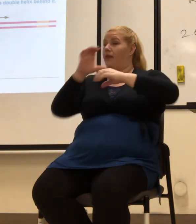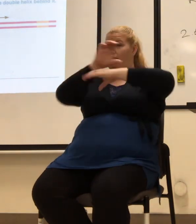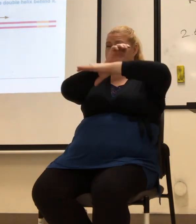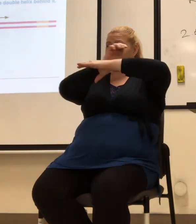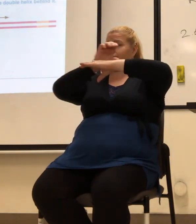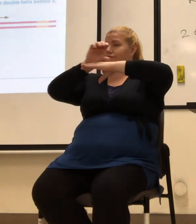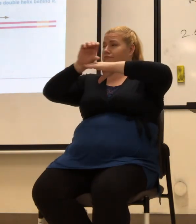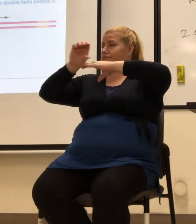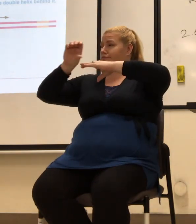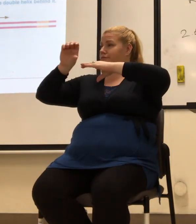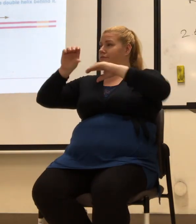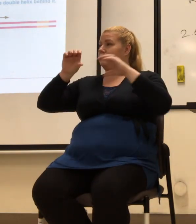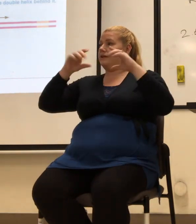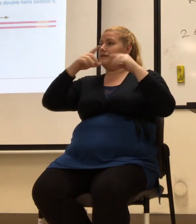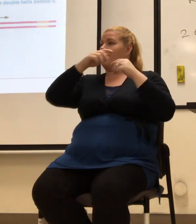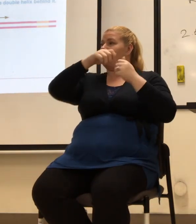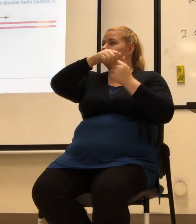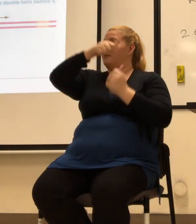the DNA